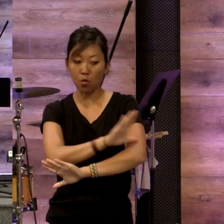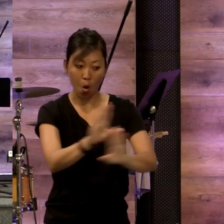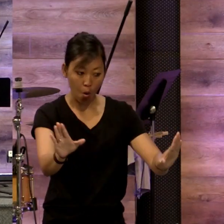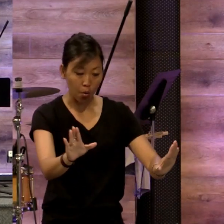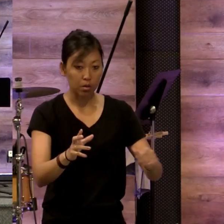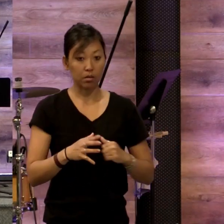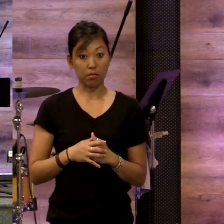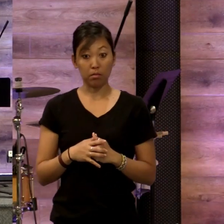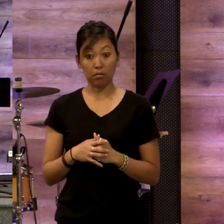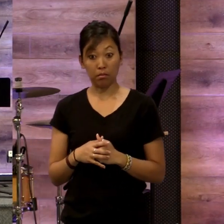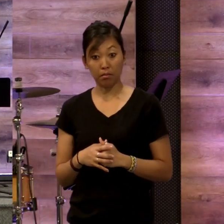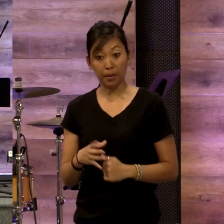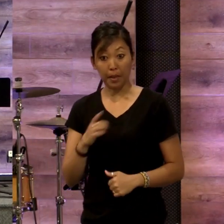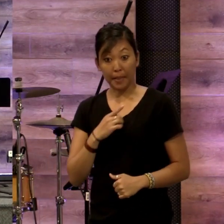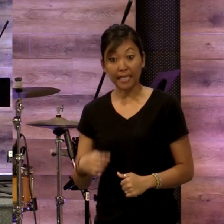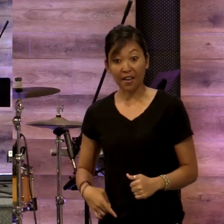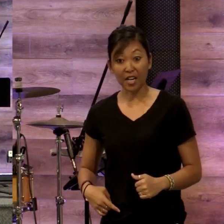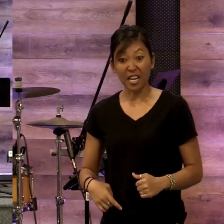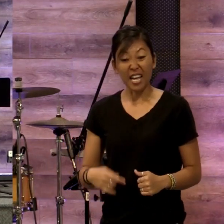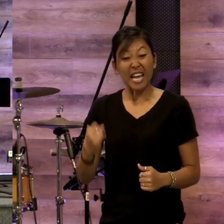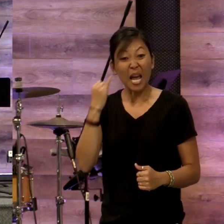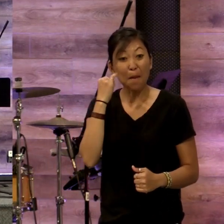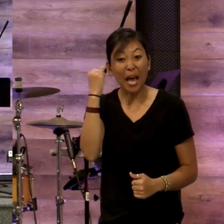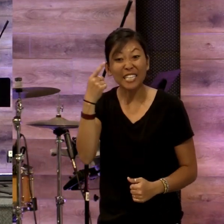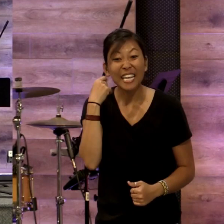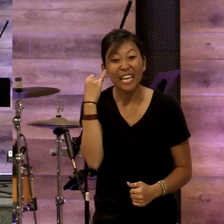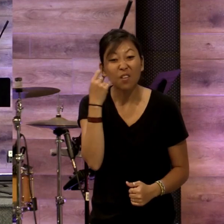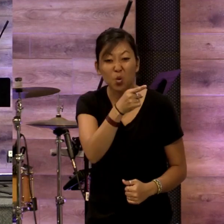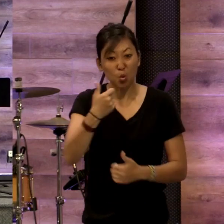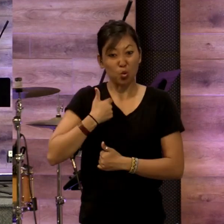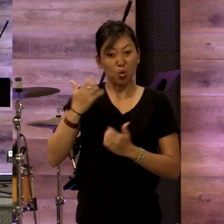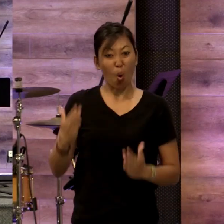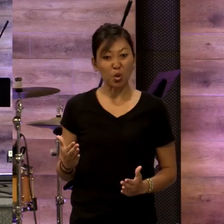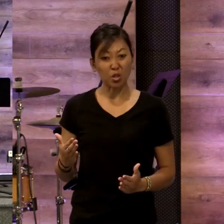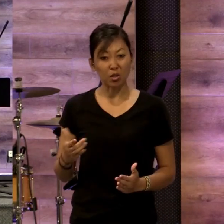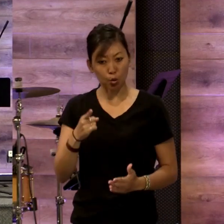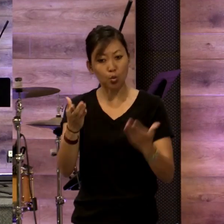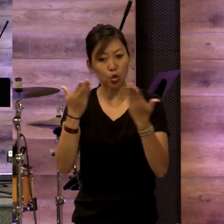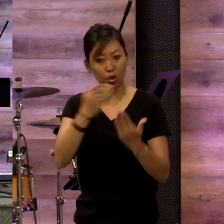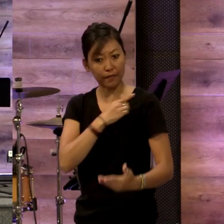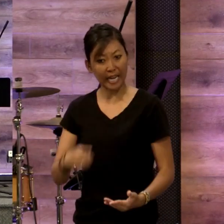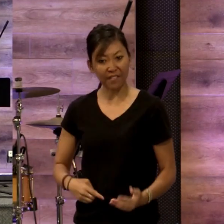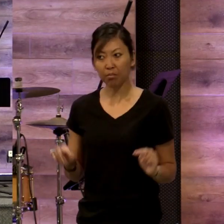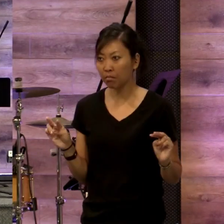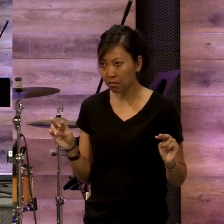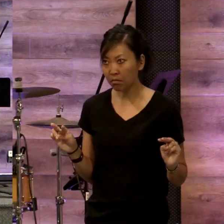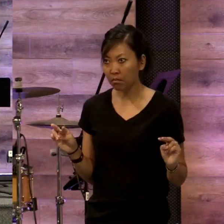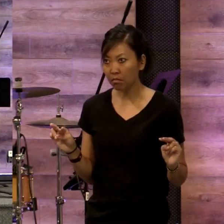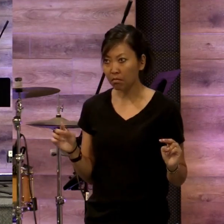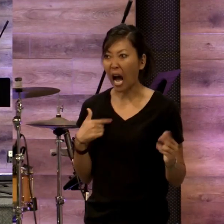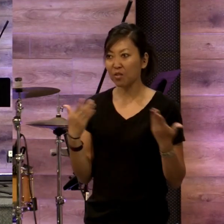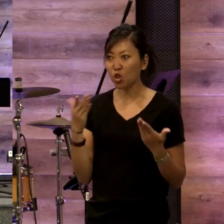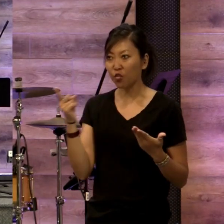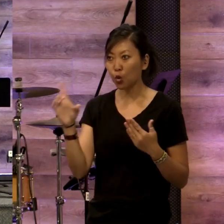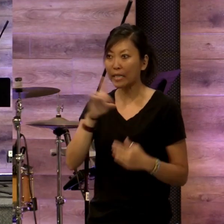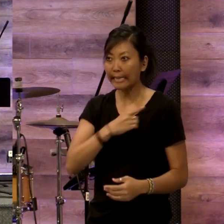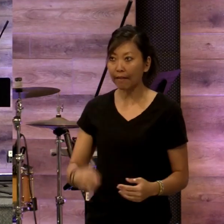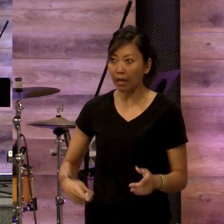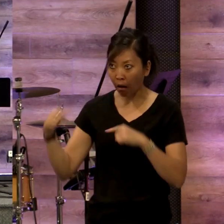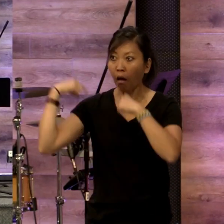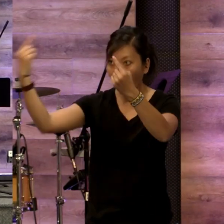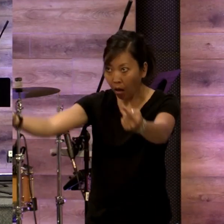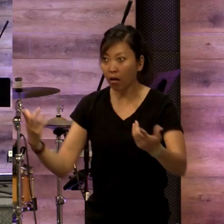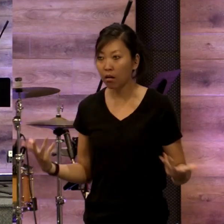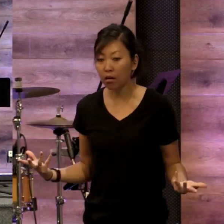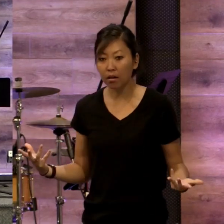Which is one thing if you're David, but imagine being one of his soldiers, one of his men. They had thrown their lot in with David because they saw the hand